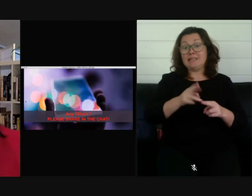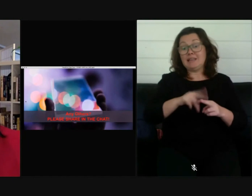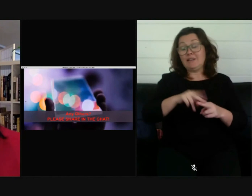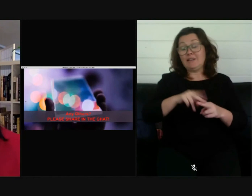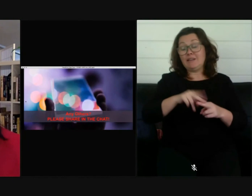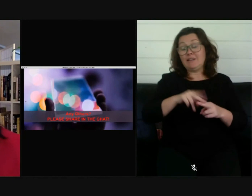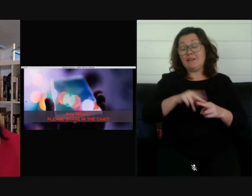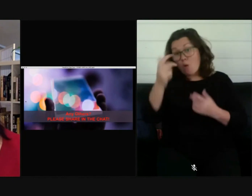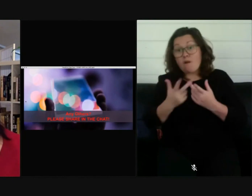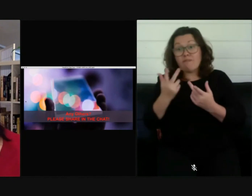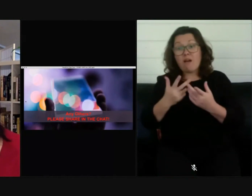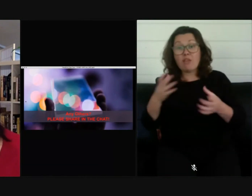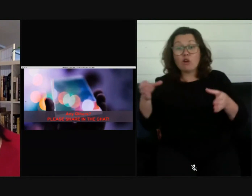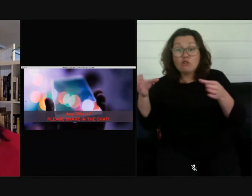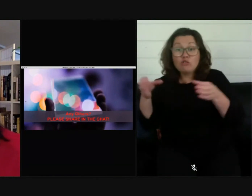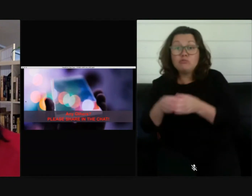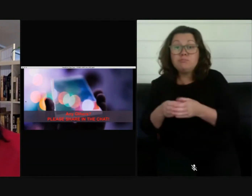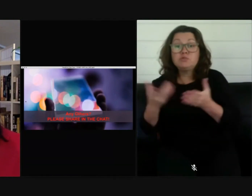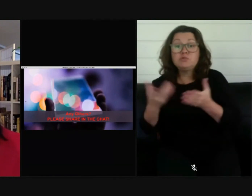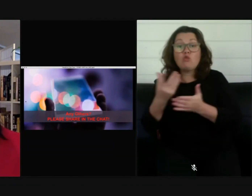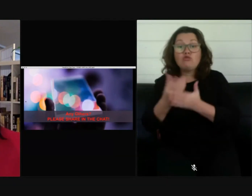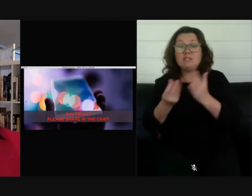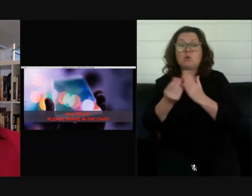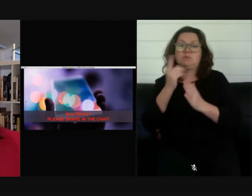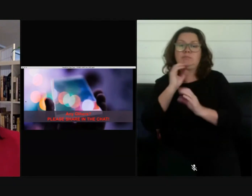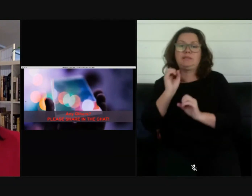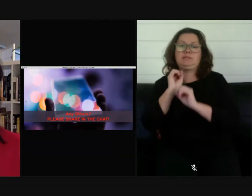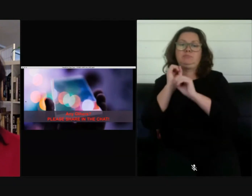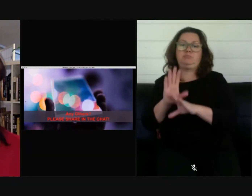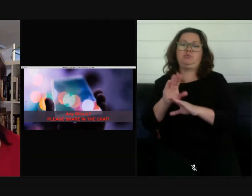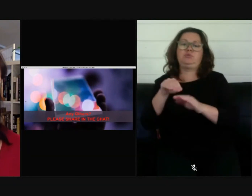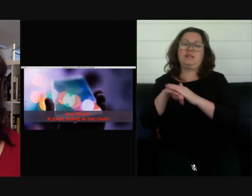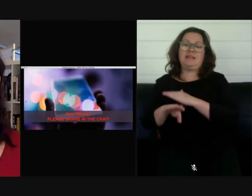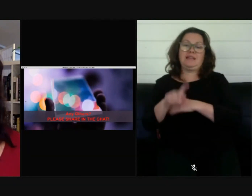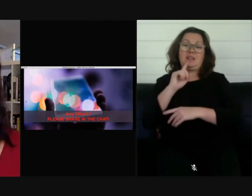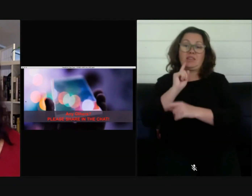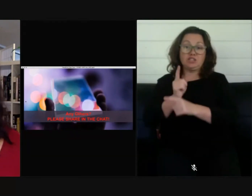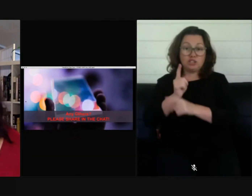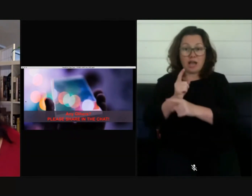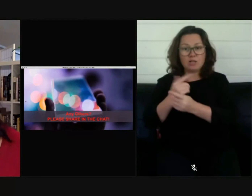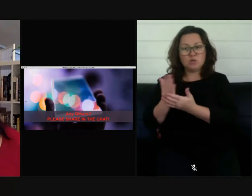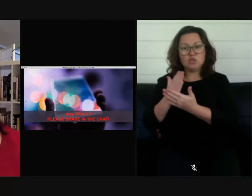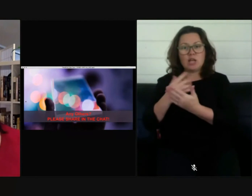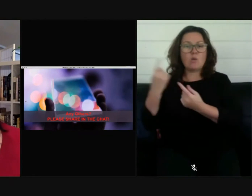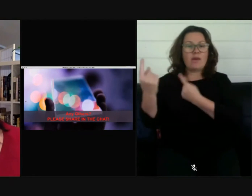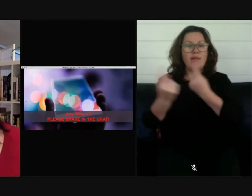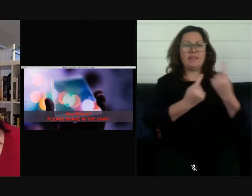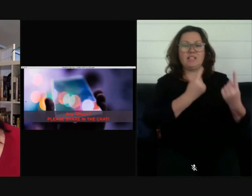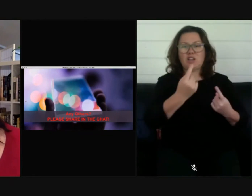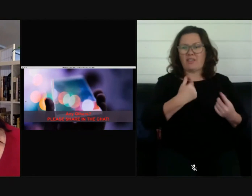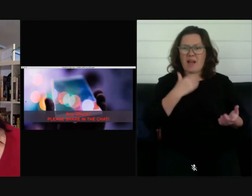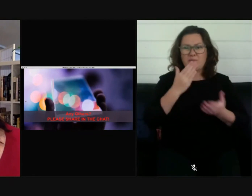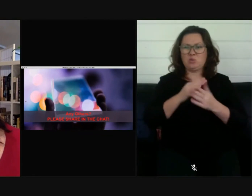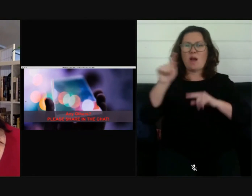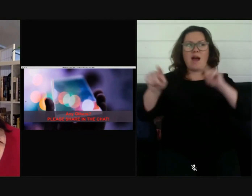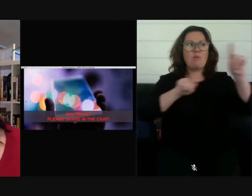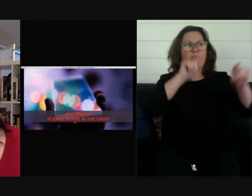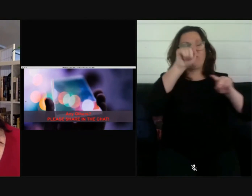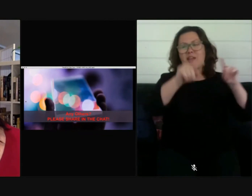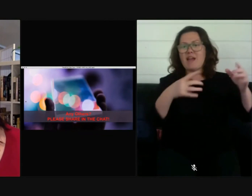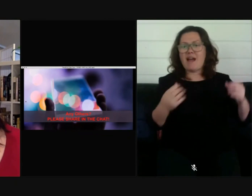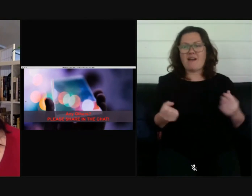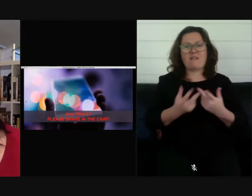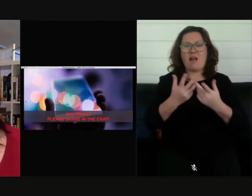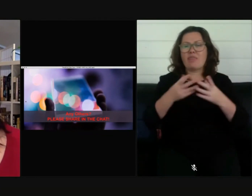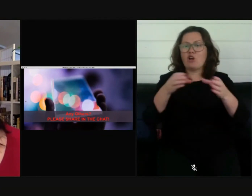chat. I'm sure there are loads of groups and support networks out there that I am unaware of. You can pop them into the